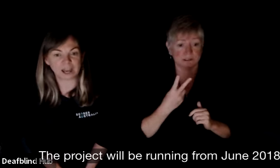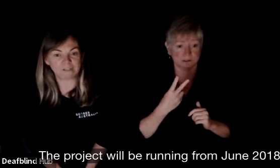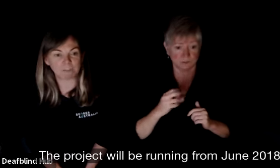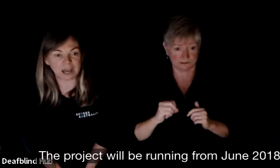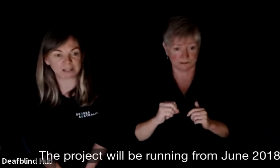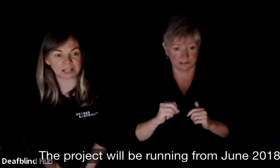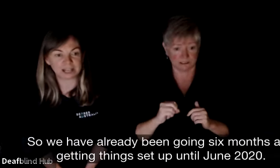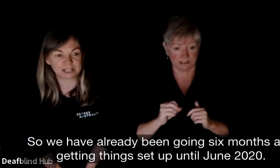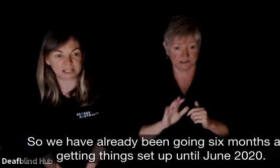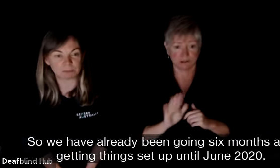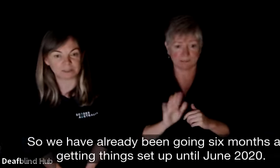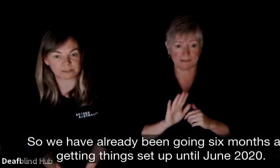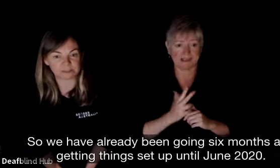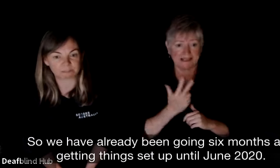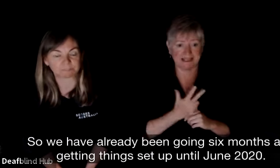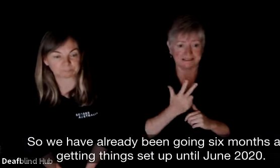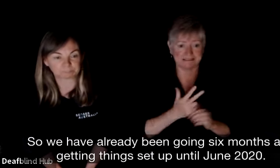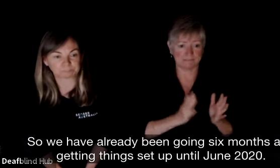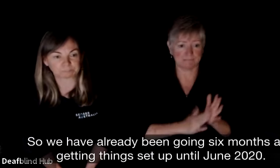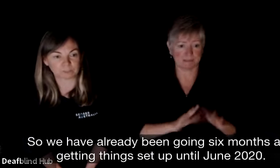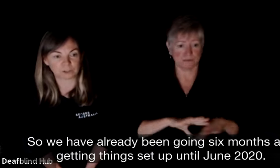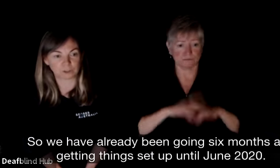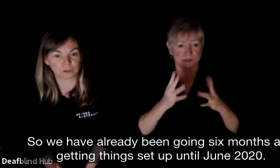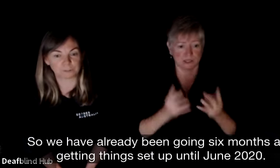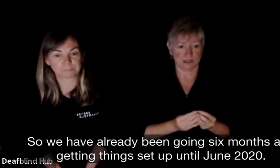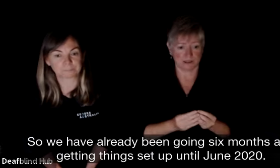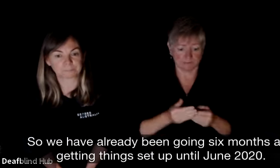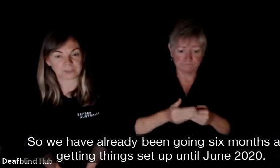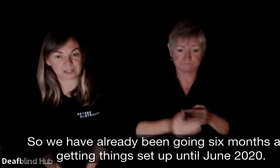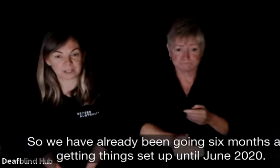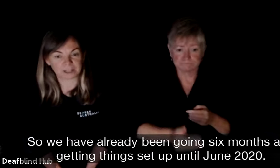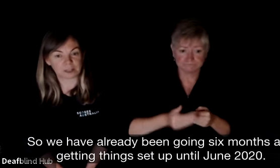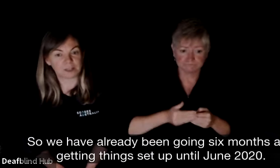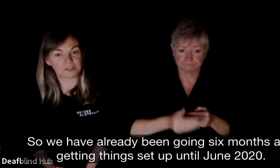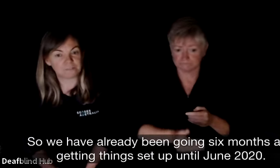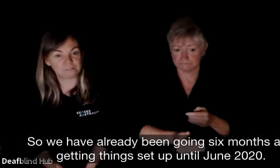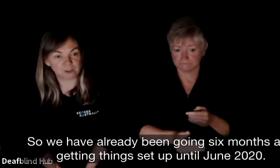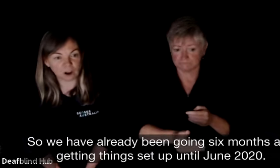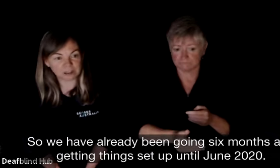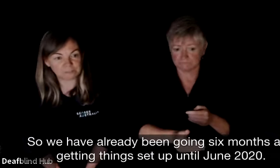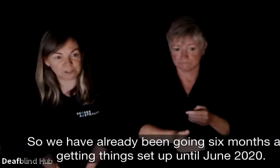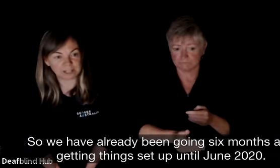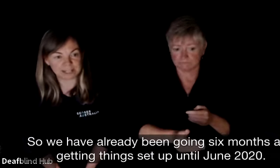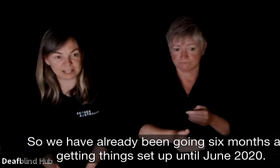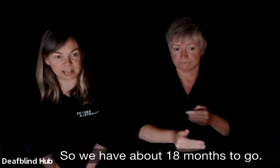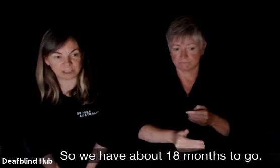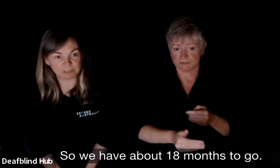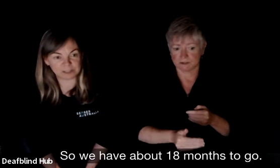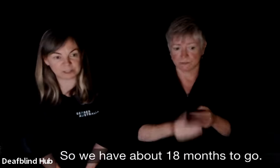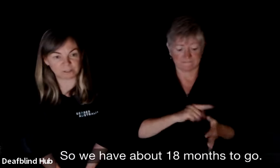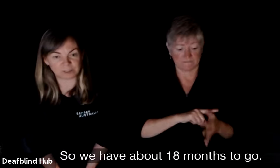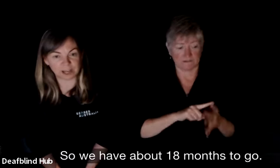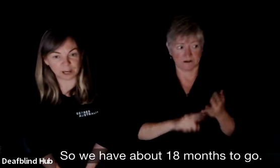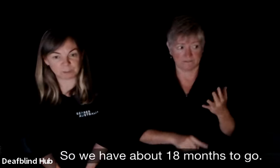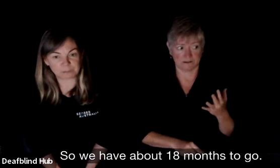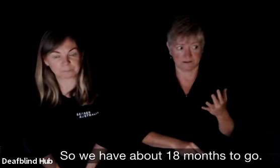So we have about 18 months to go. The 5 key